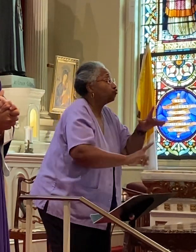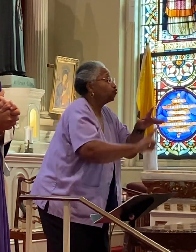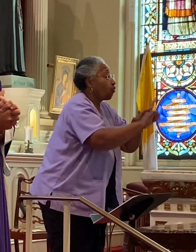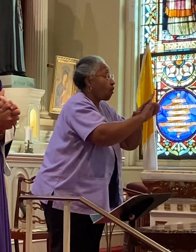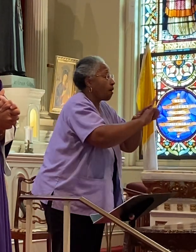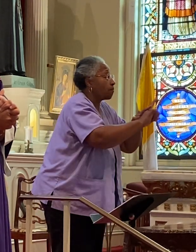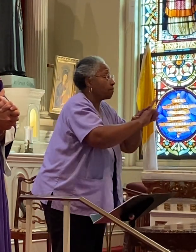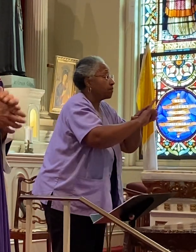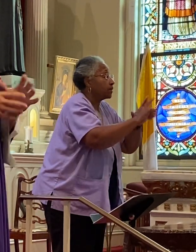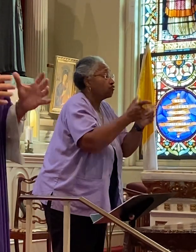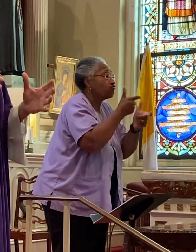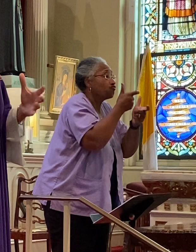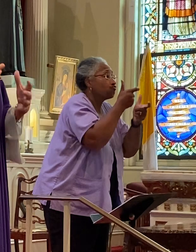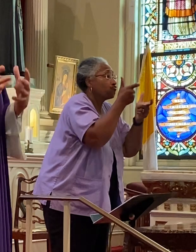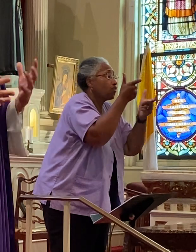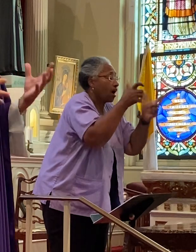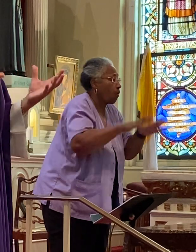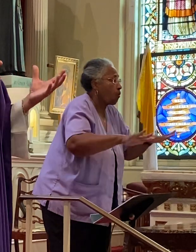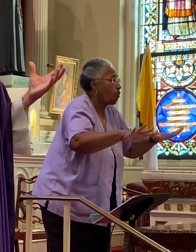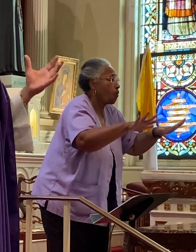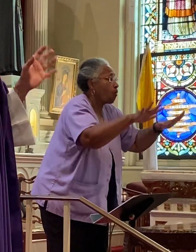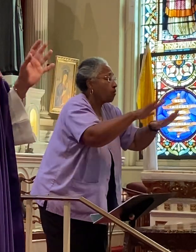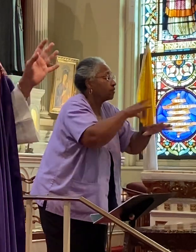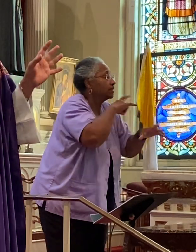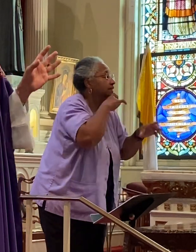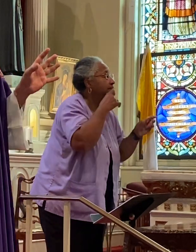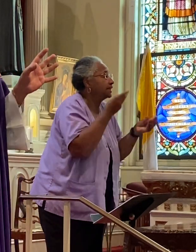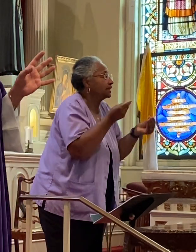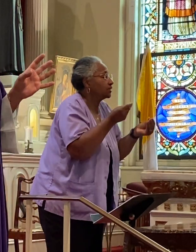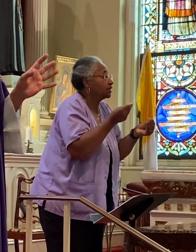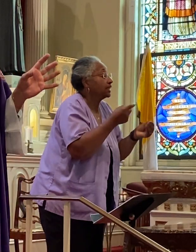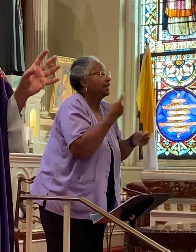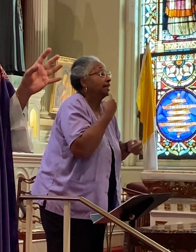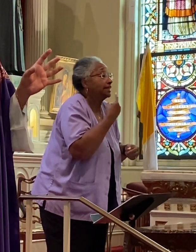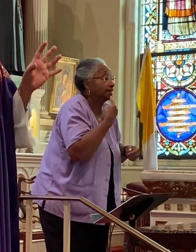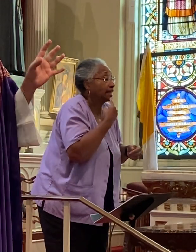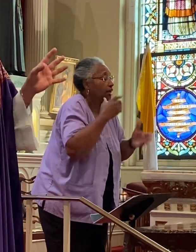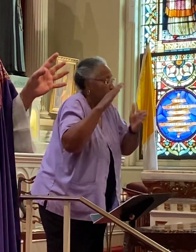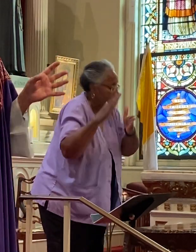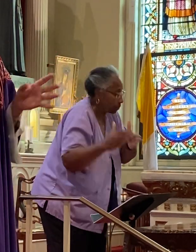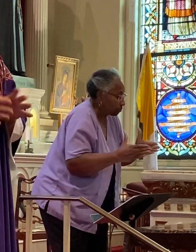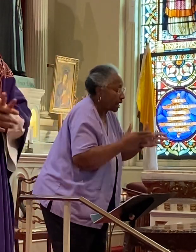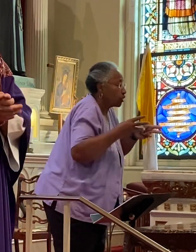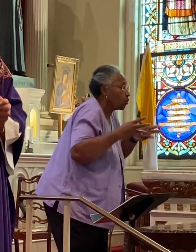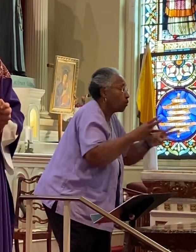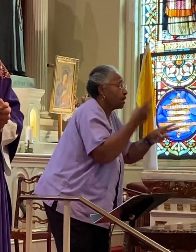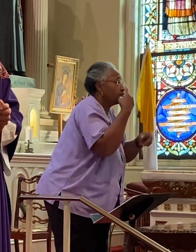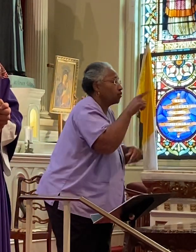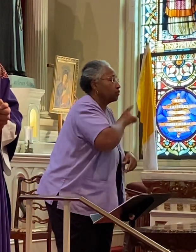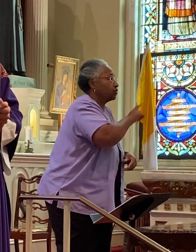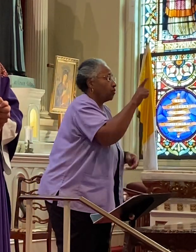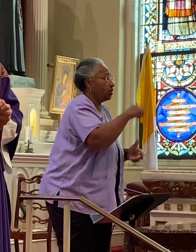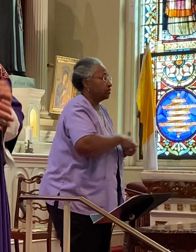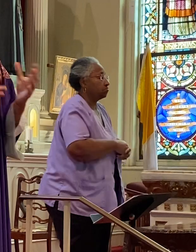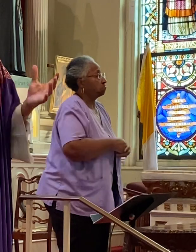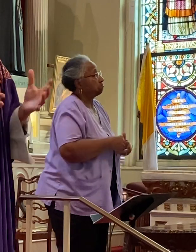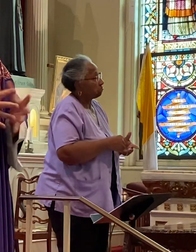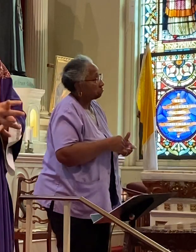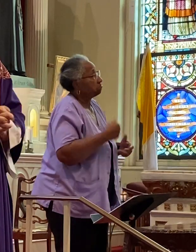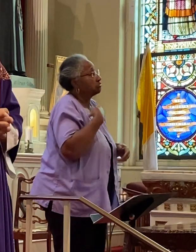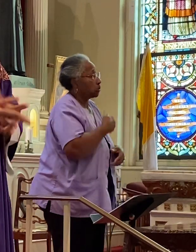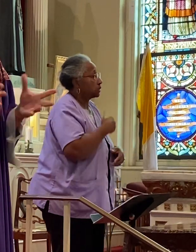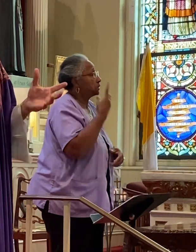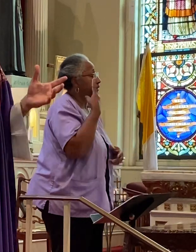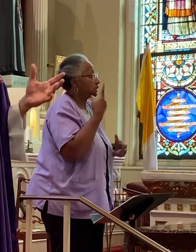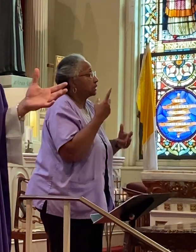the way of the Lord. So you begin to at least hear two allusions, two mentions of the desert. And I was thinking